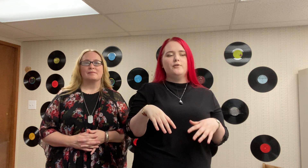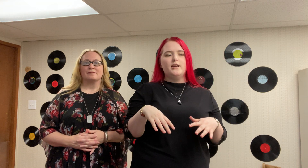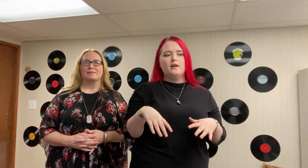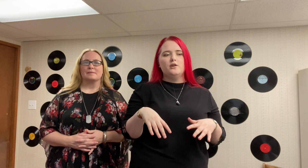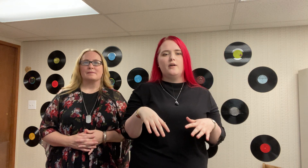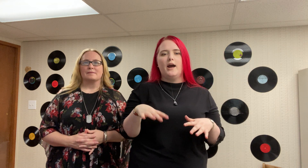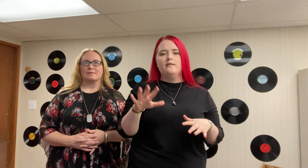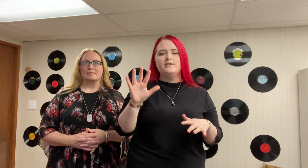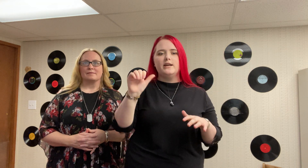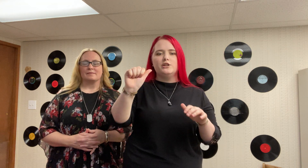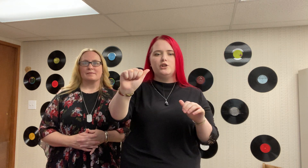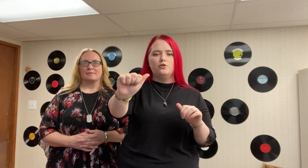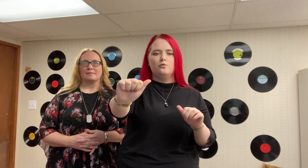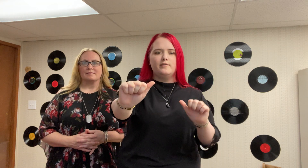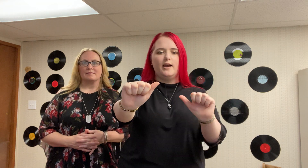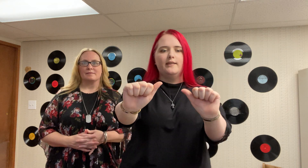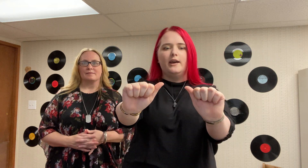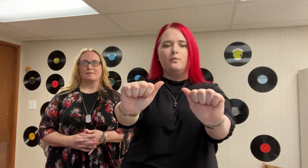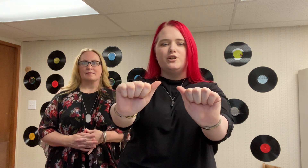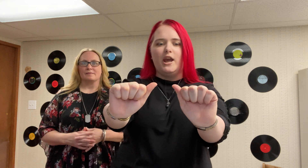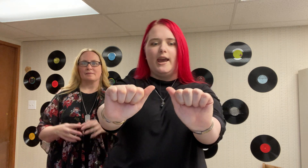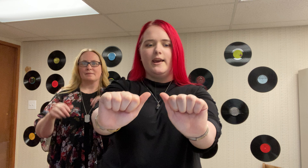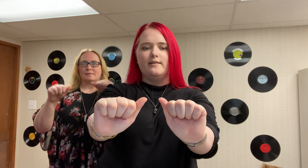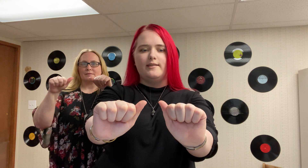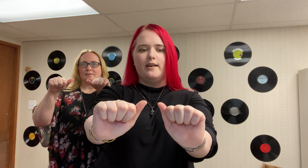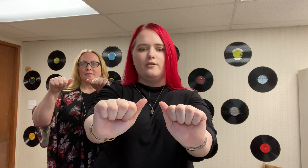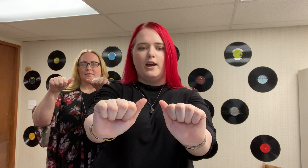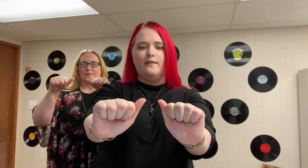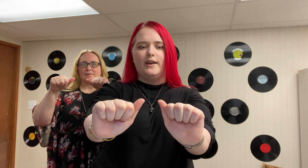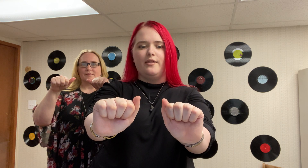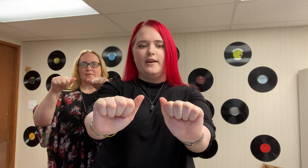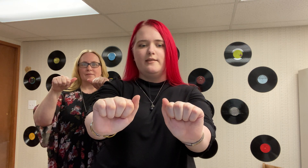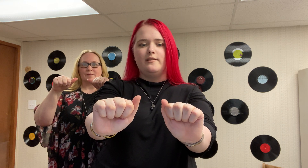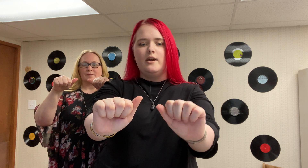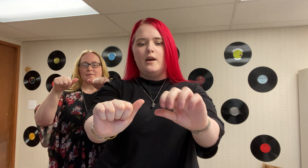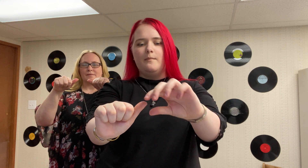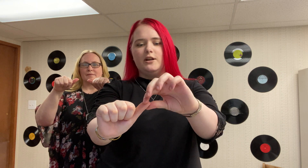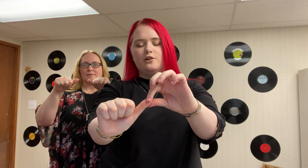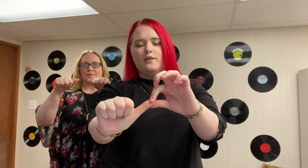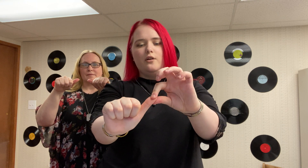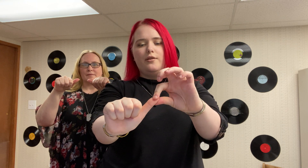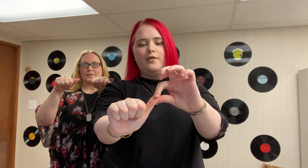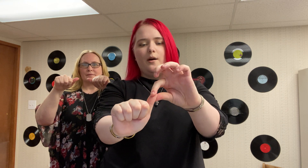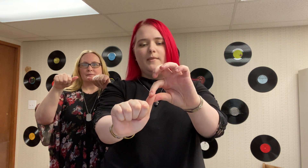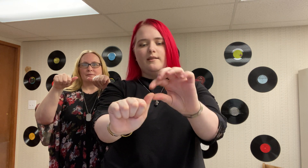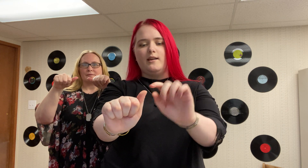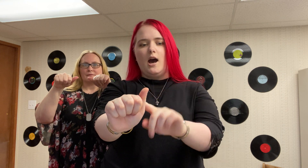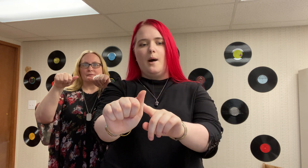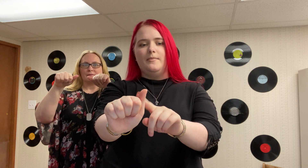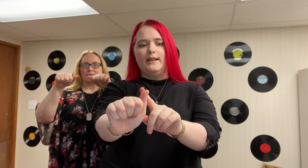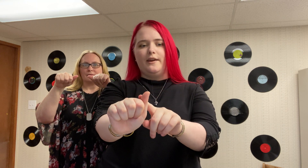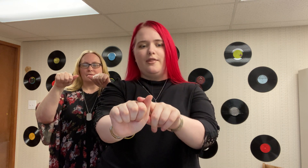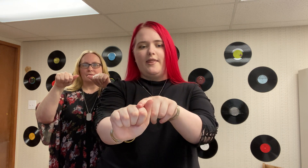every, you kind of take 2 sign language A's. A's are kind of like this. Make sure that your thumb is up like